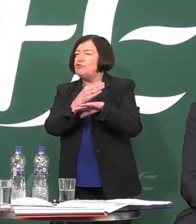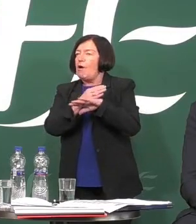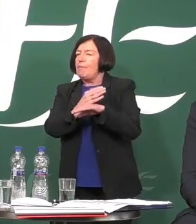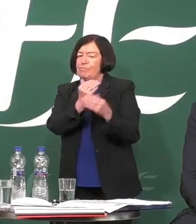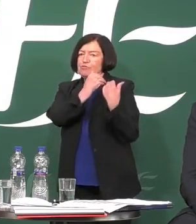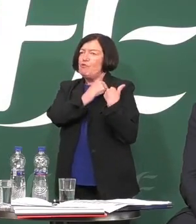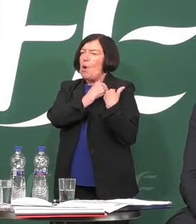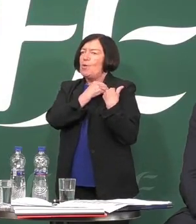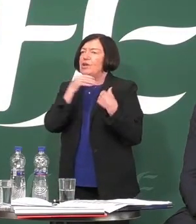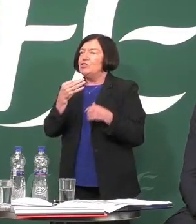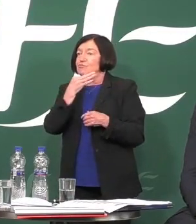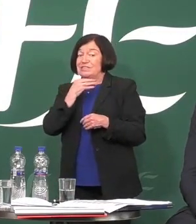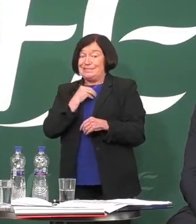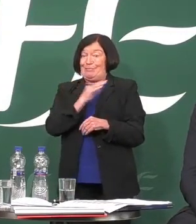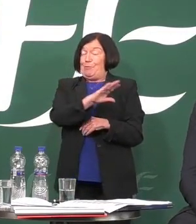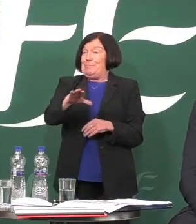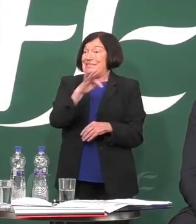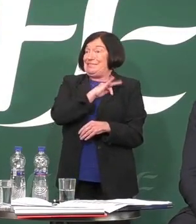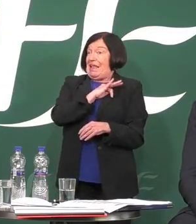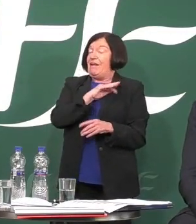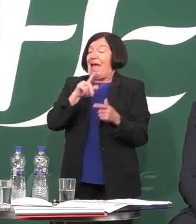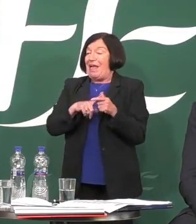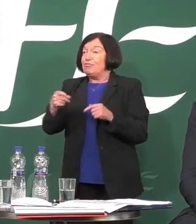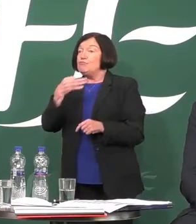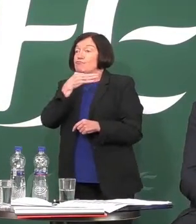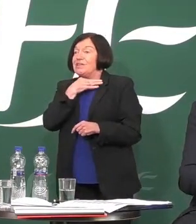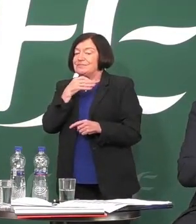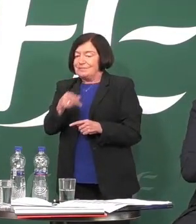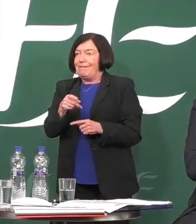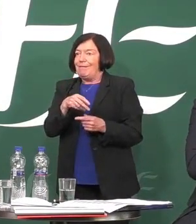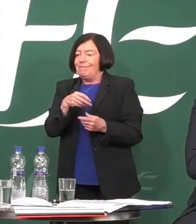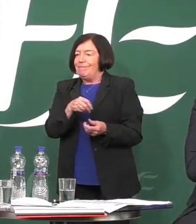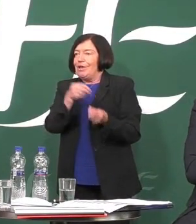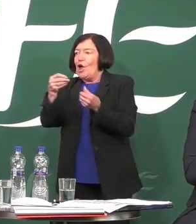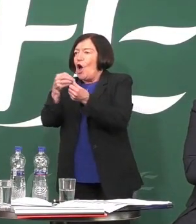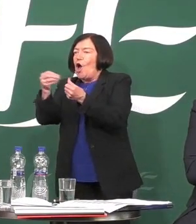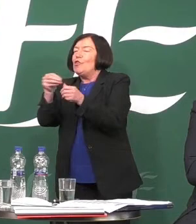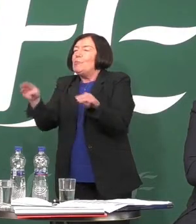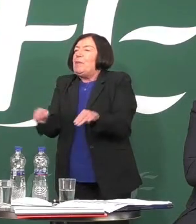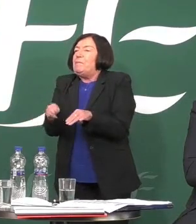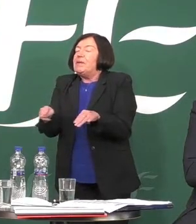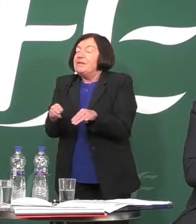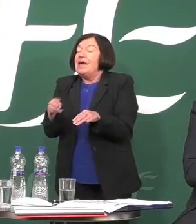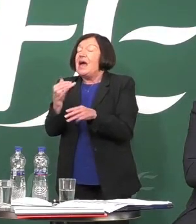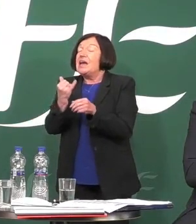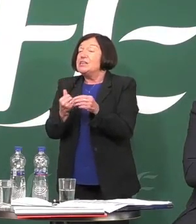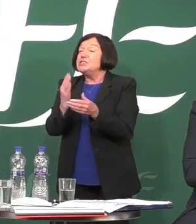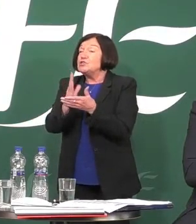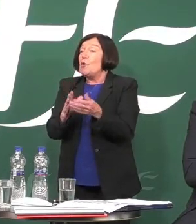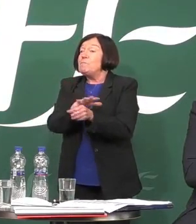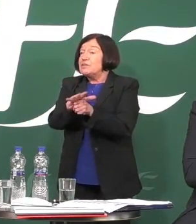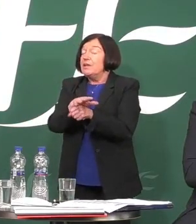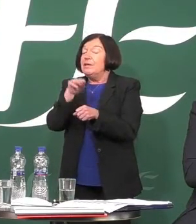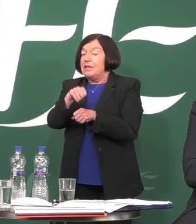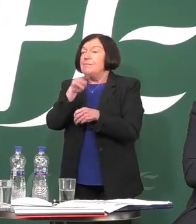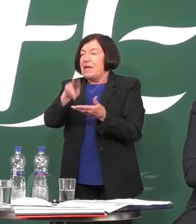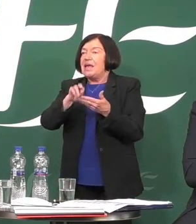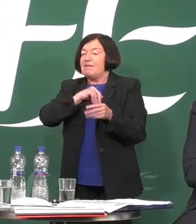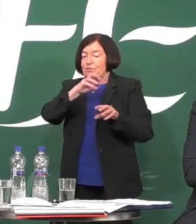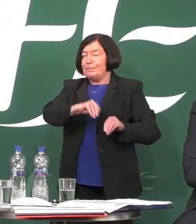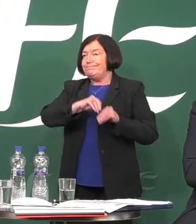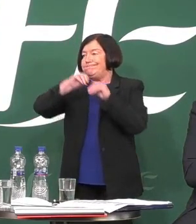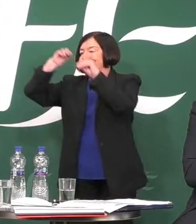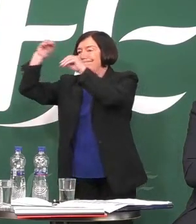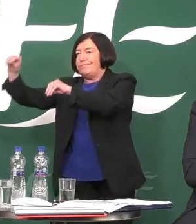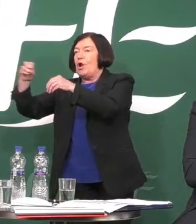at the risk to them and the risk that they might pose to others. And in some cases, people may have to be redeployed,